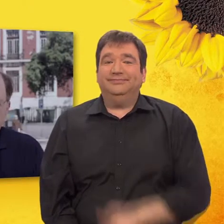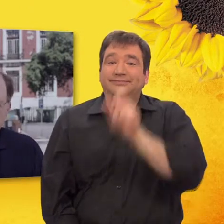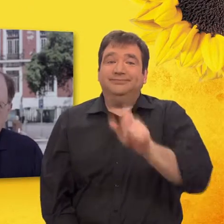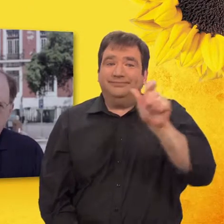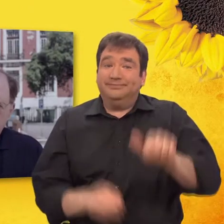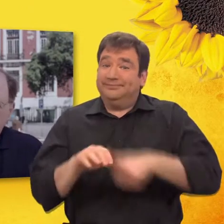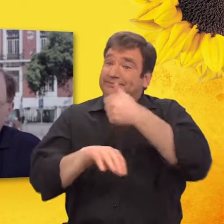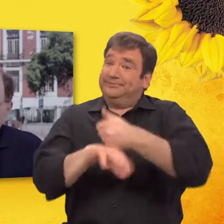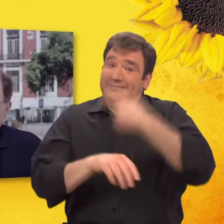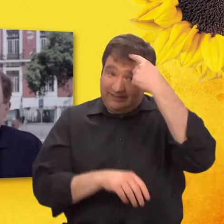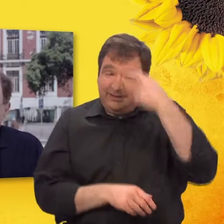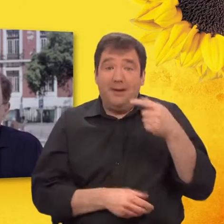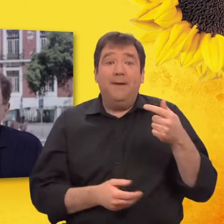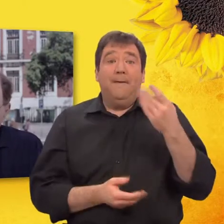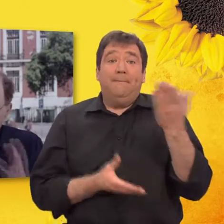economics.